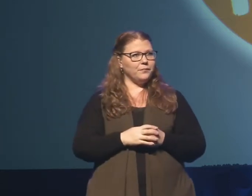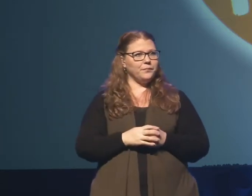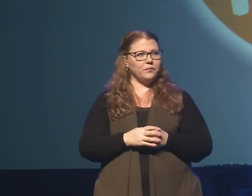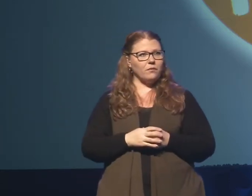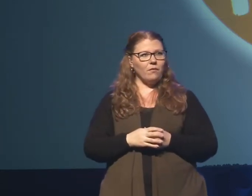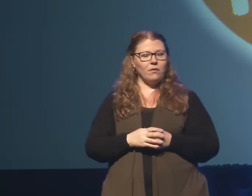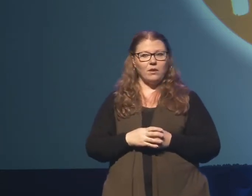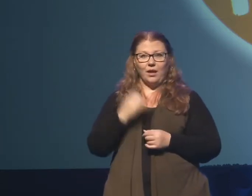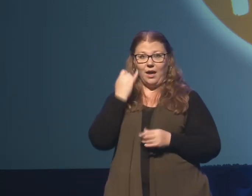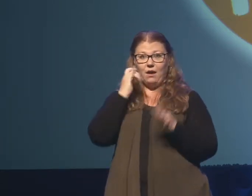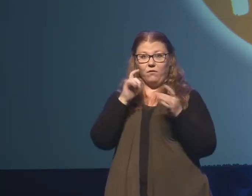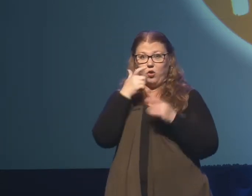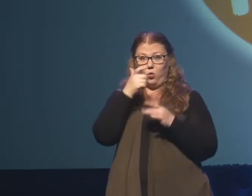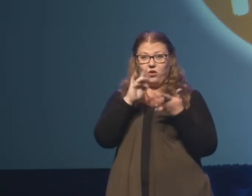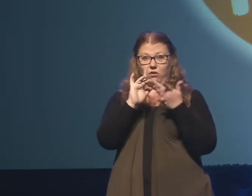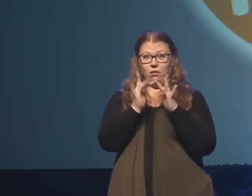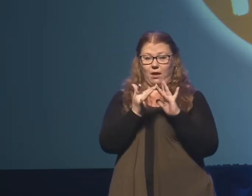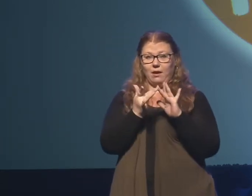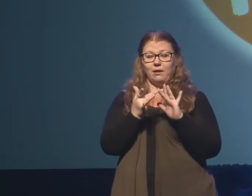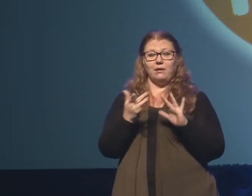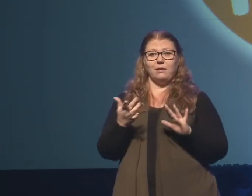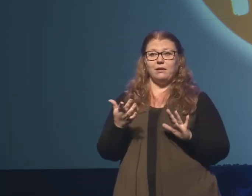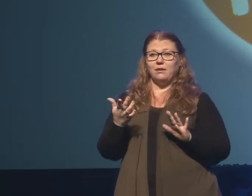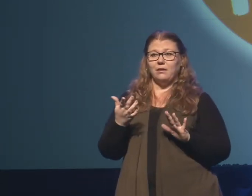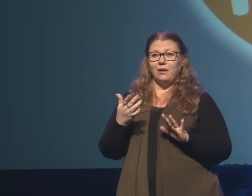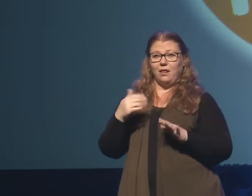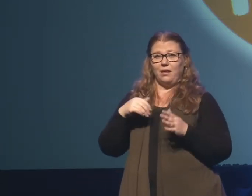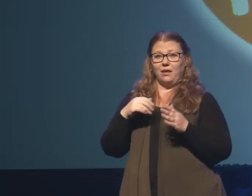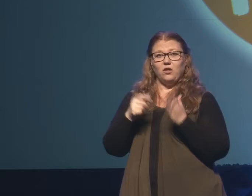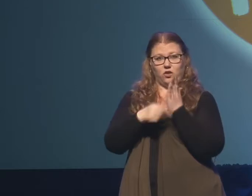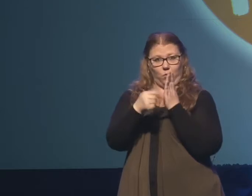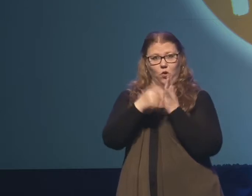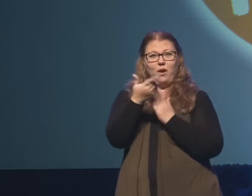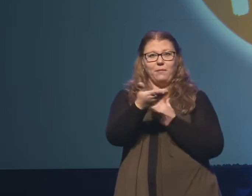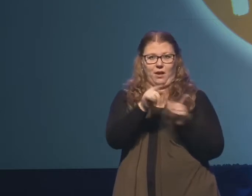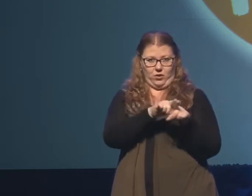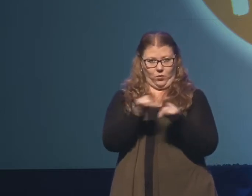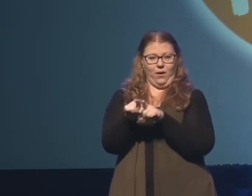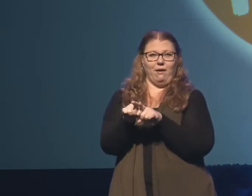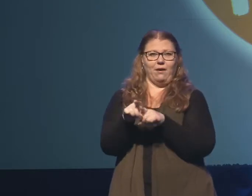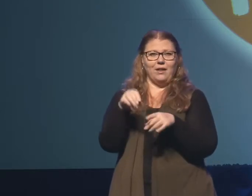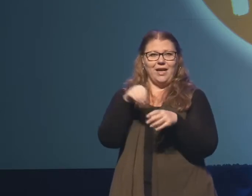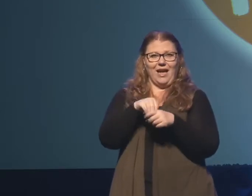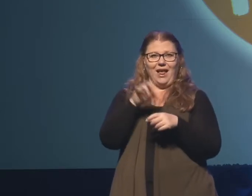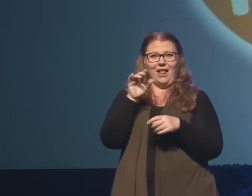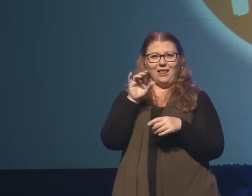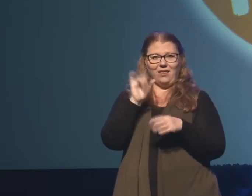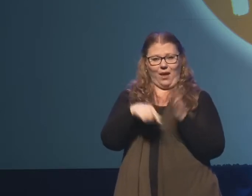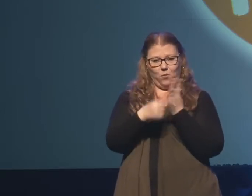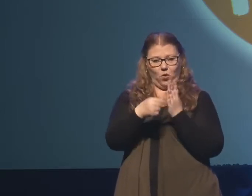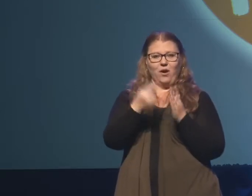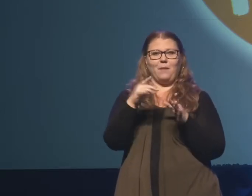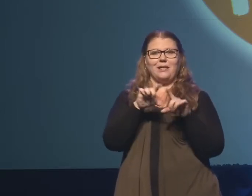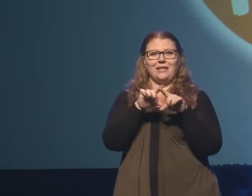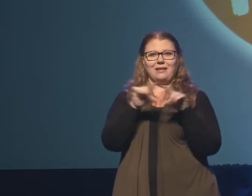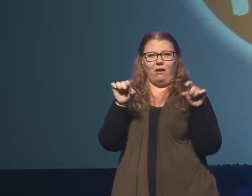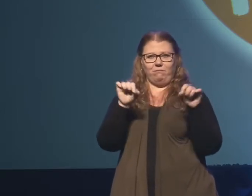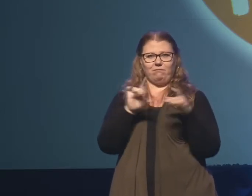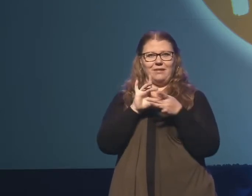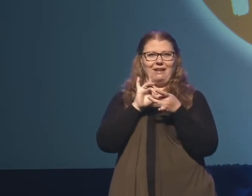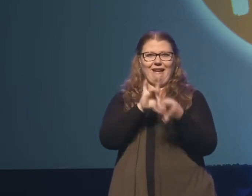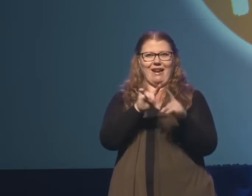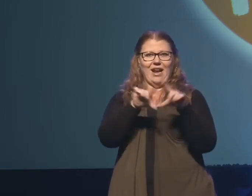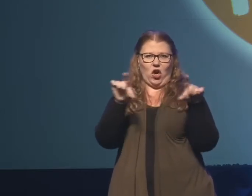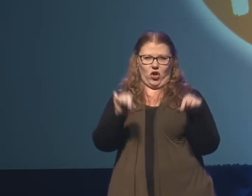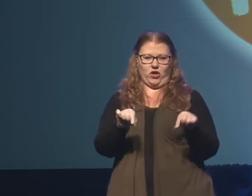And if you're online, there's a program as well. And in the program is a Connect card. So the Connect